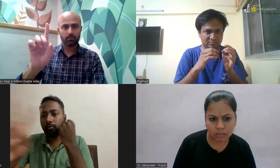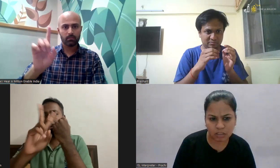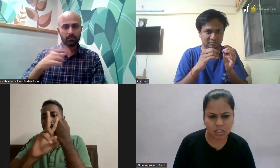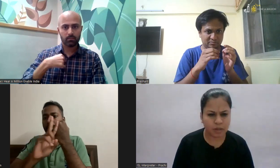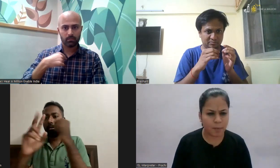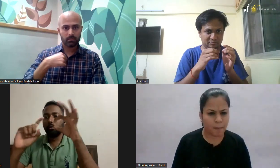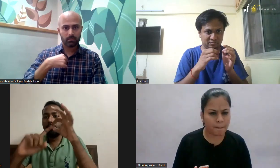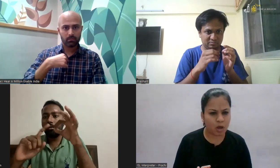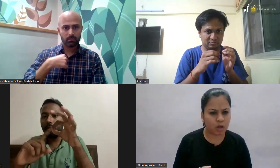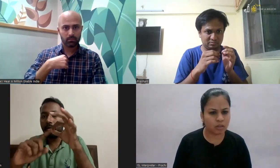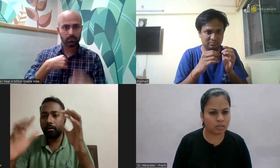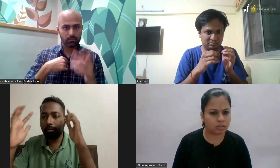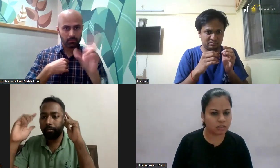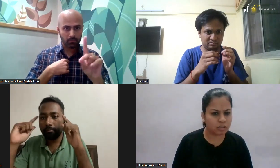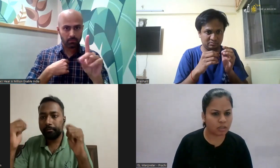Tushar.